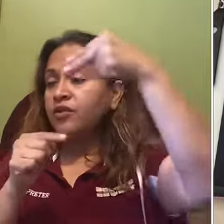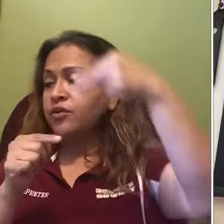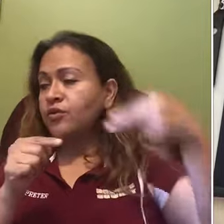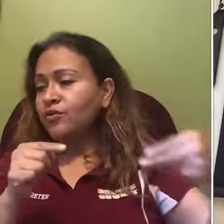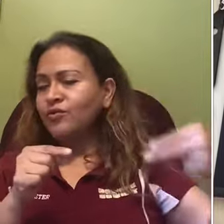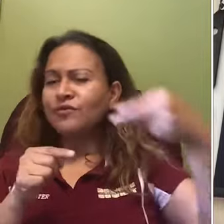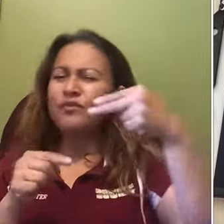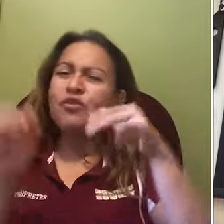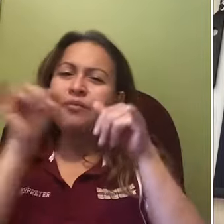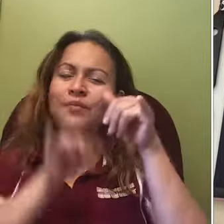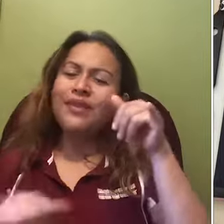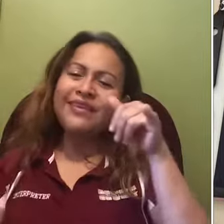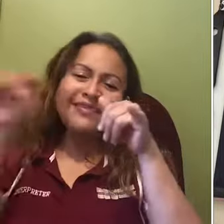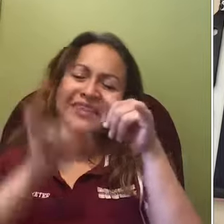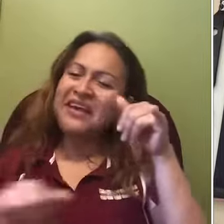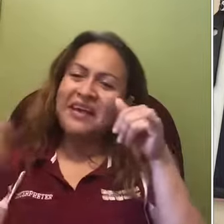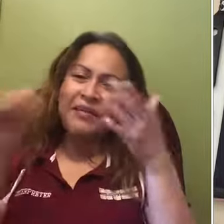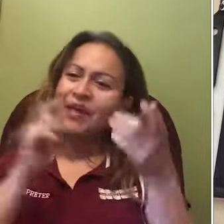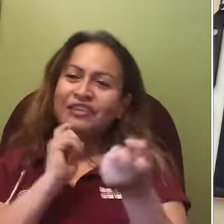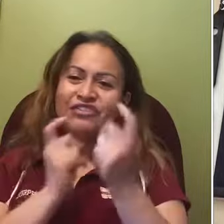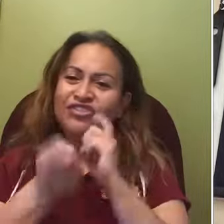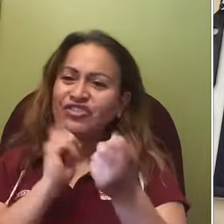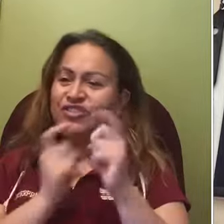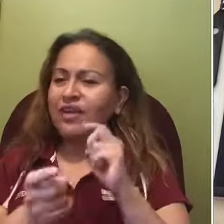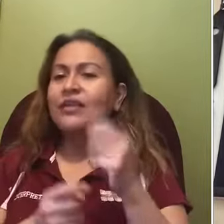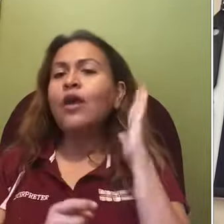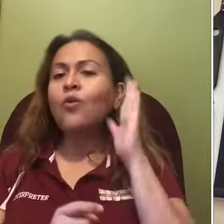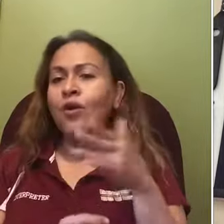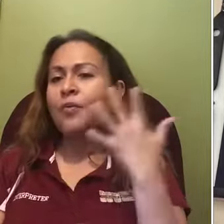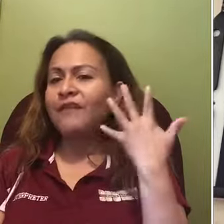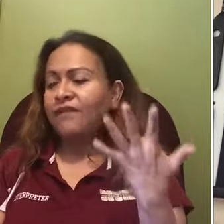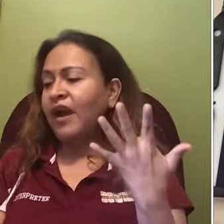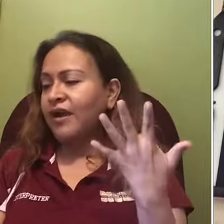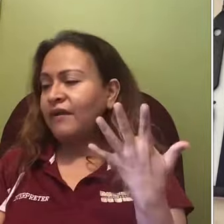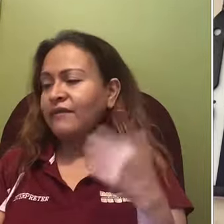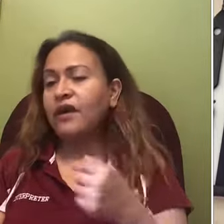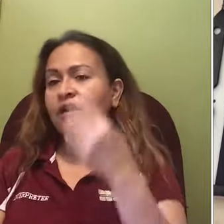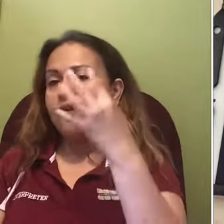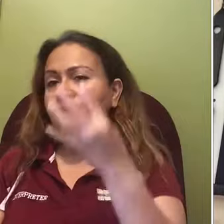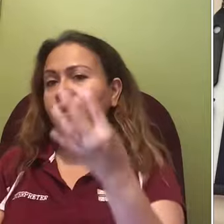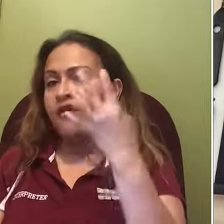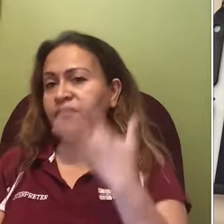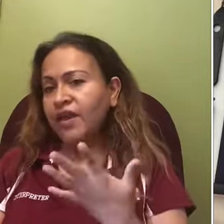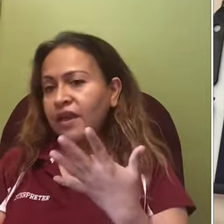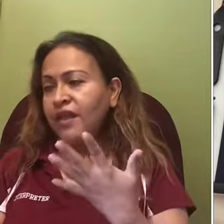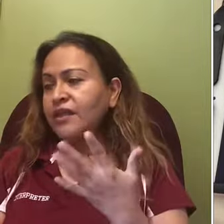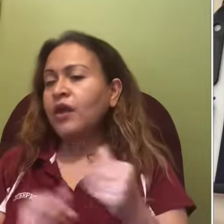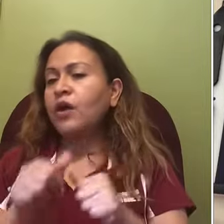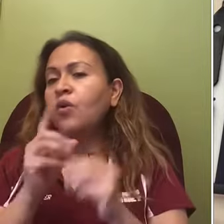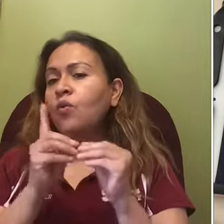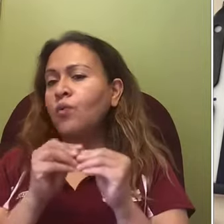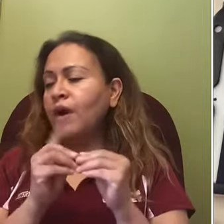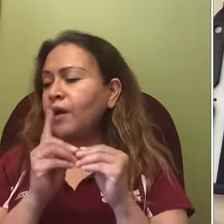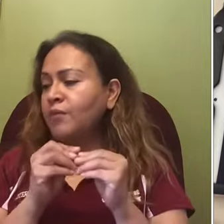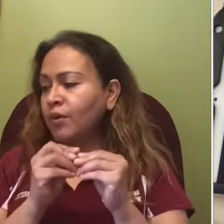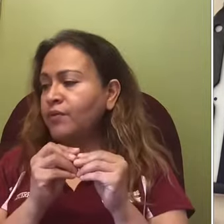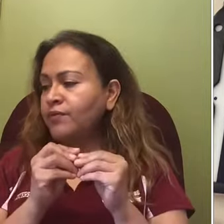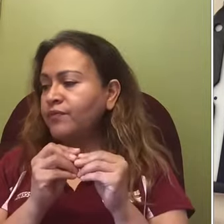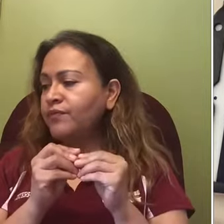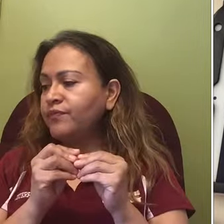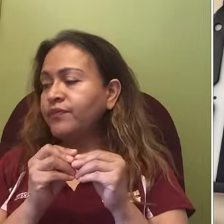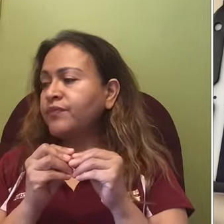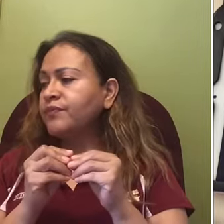you pick. So the hypotenuse is now going to be 5. So it's 4/5. Now let's do another one. What is